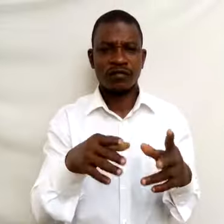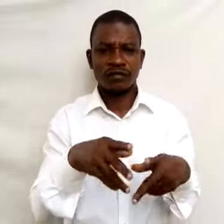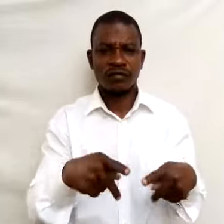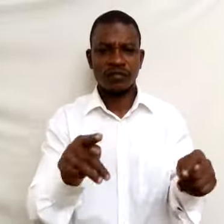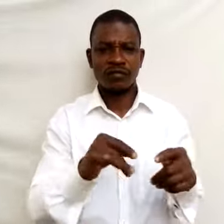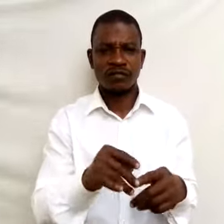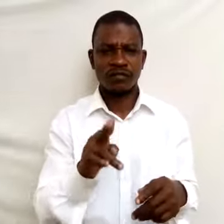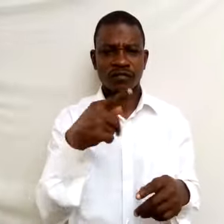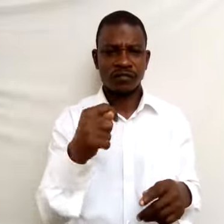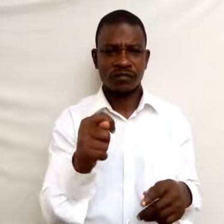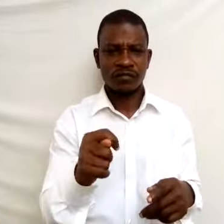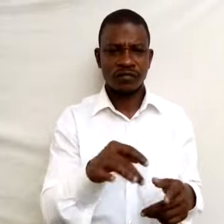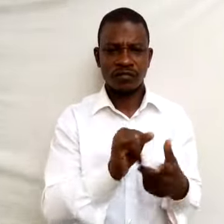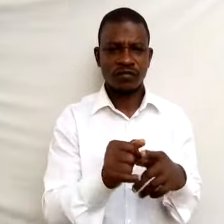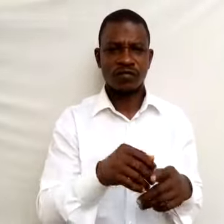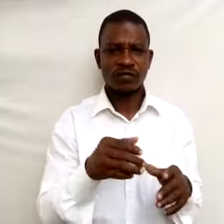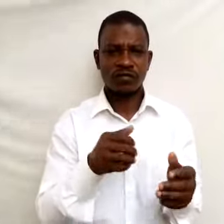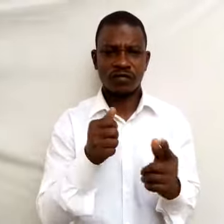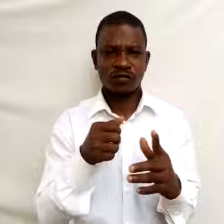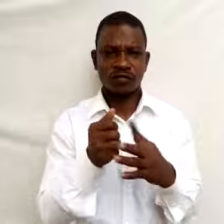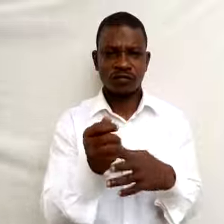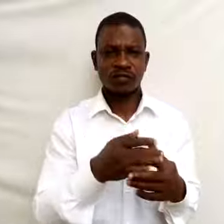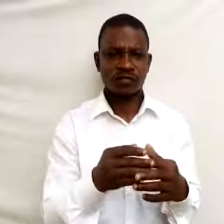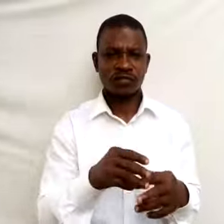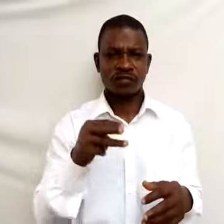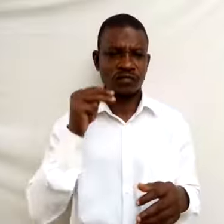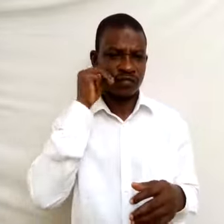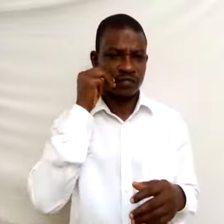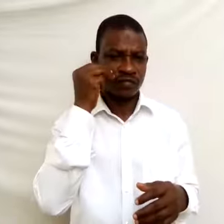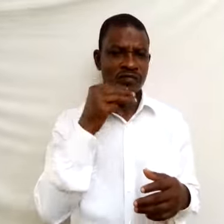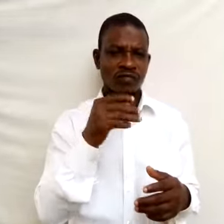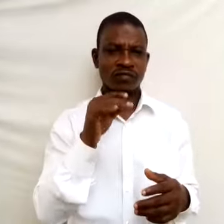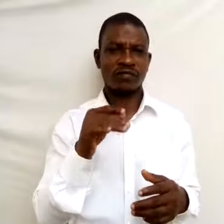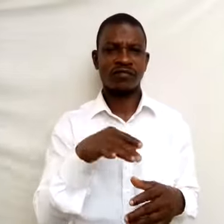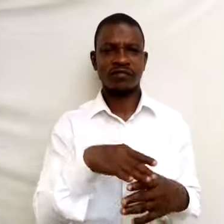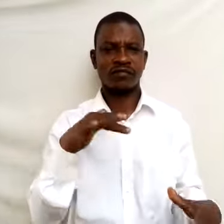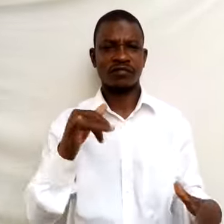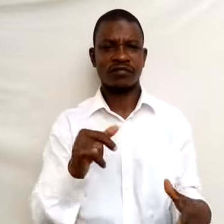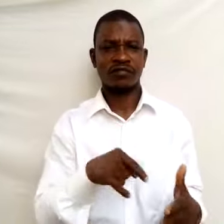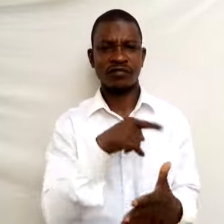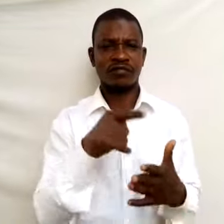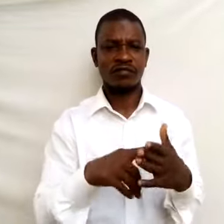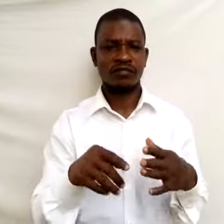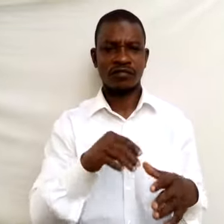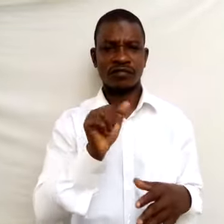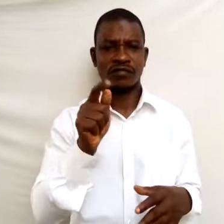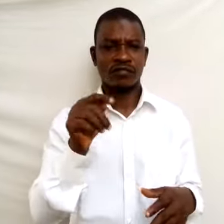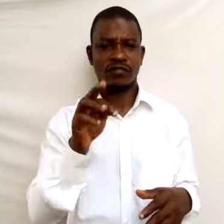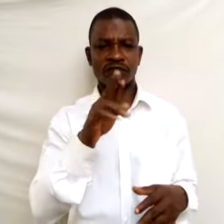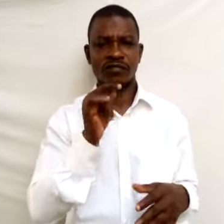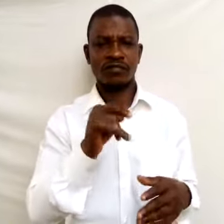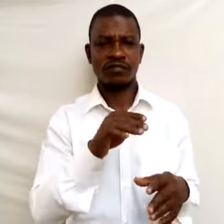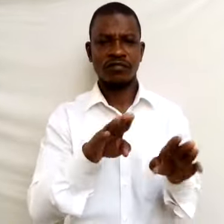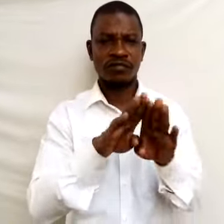urination and the passing of menstrual blood. This artificial opening is sometimes